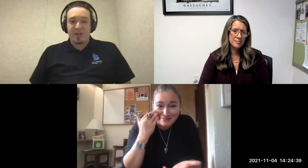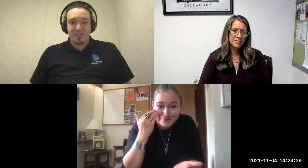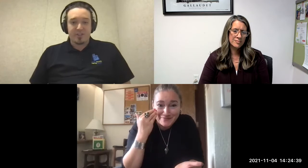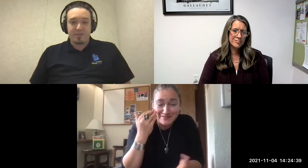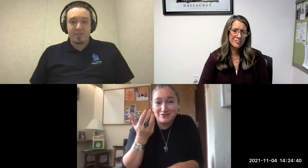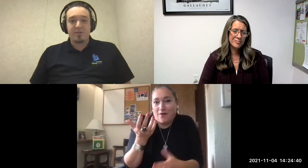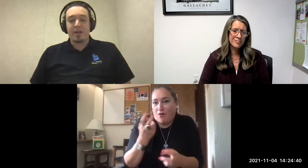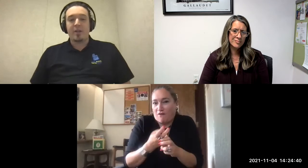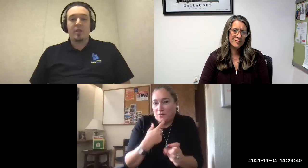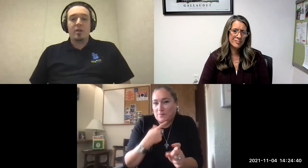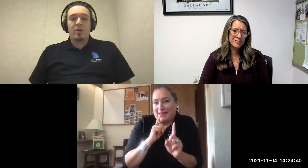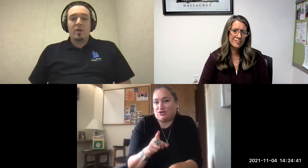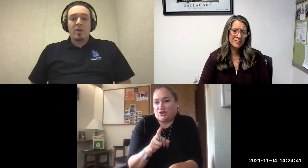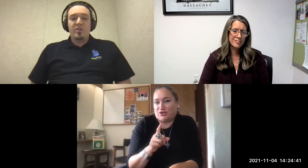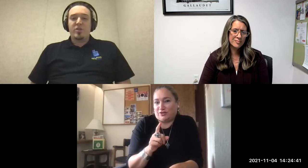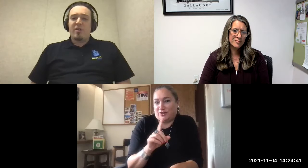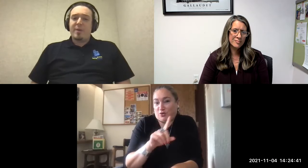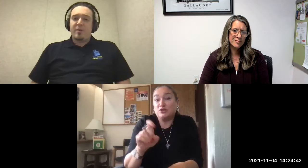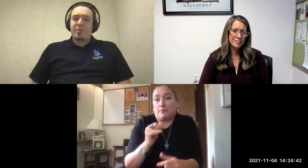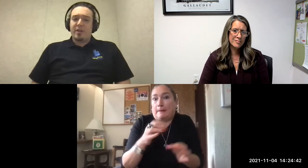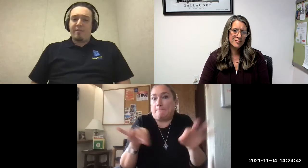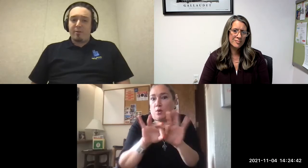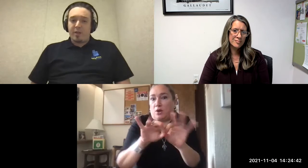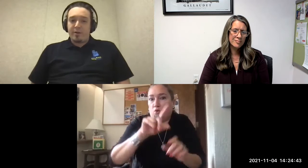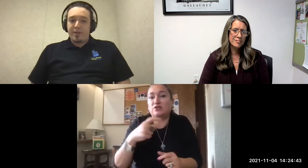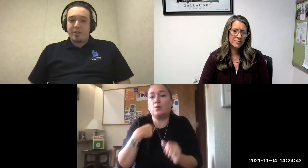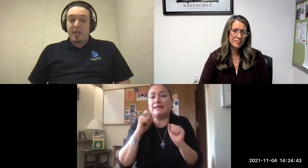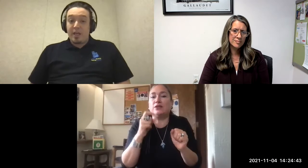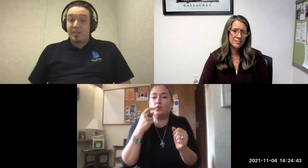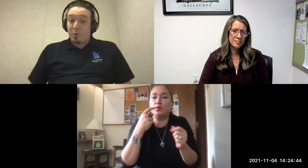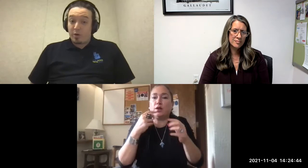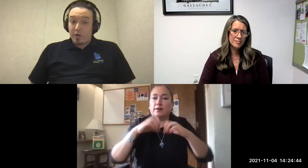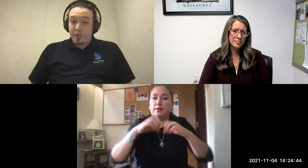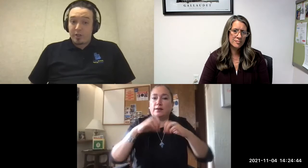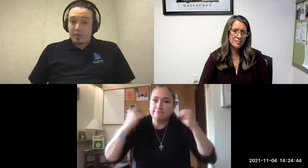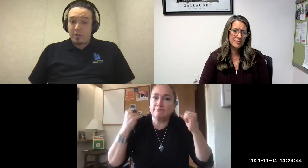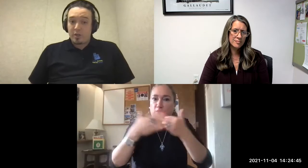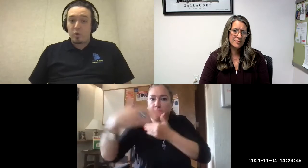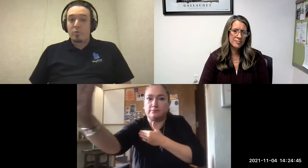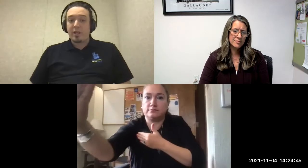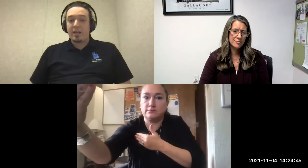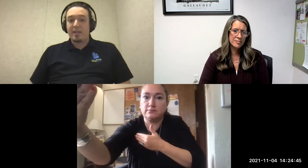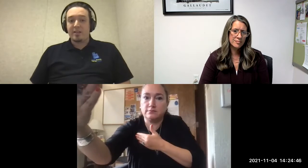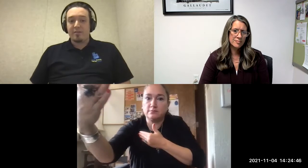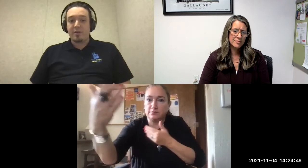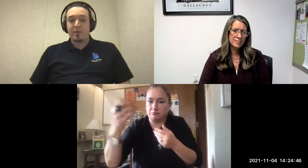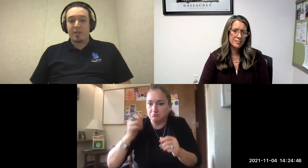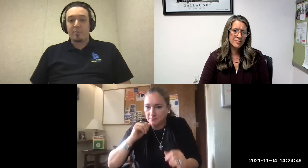scratched the surface, right? So it's hard for me to respond to that fully, Chris. It is an important question, and we really need to delve into it deeper